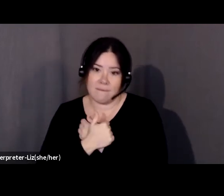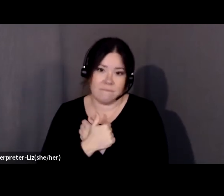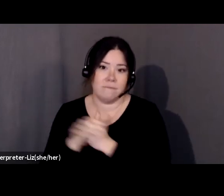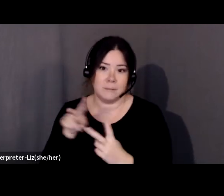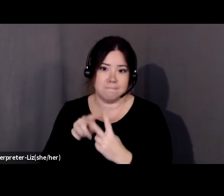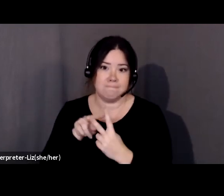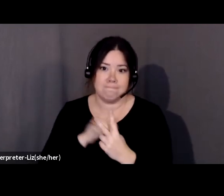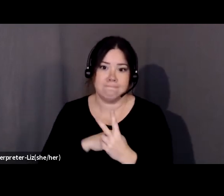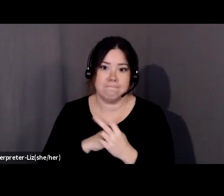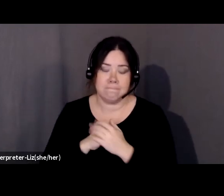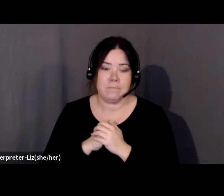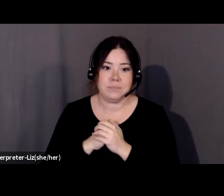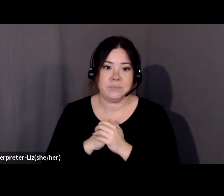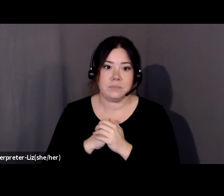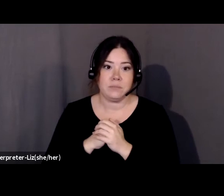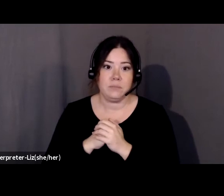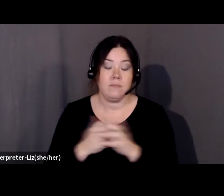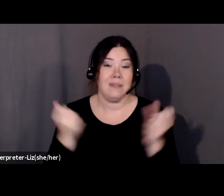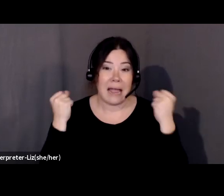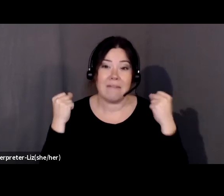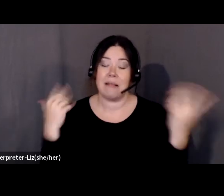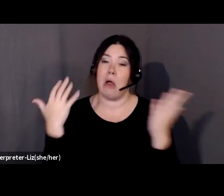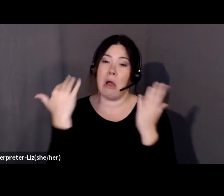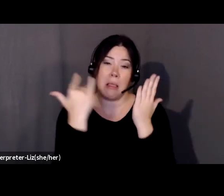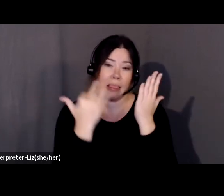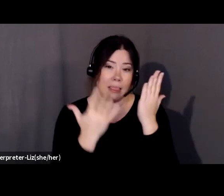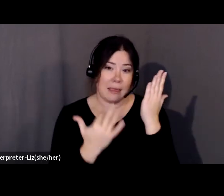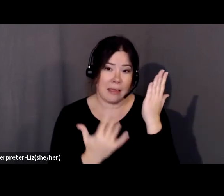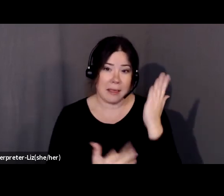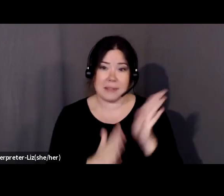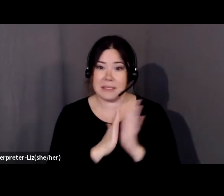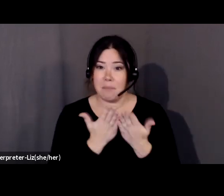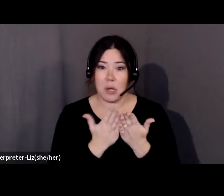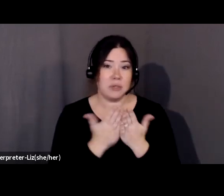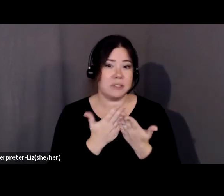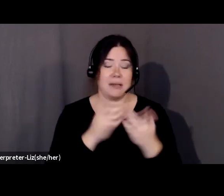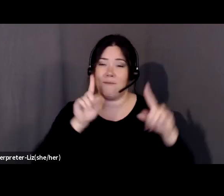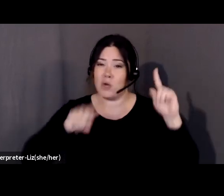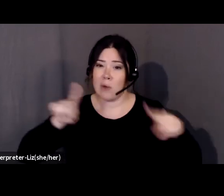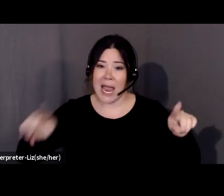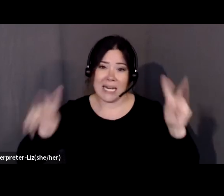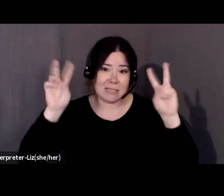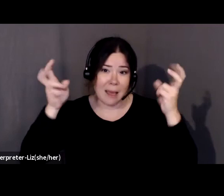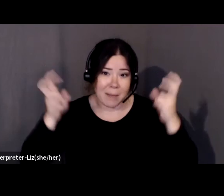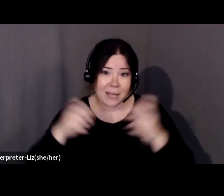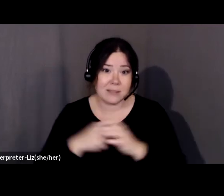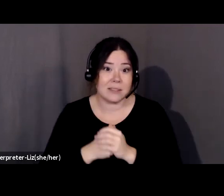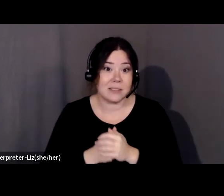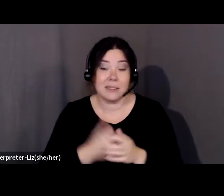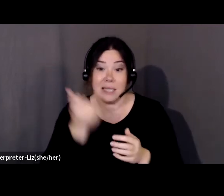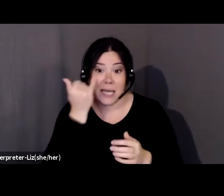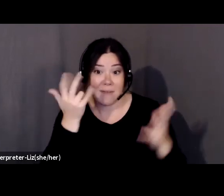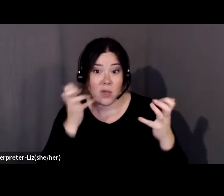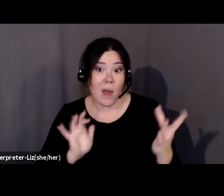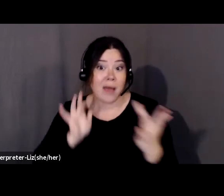I have a long list of books of a variety of topics. If you ever want to reach out and